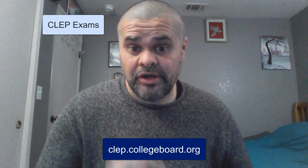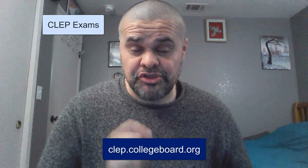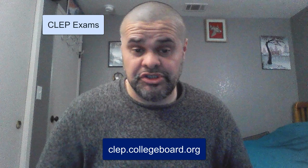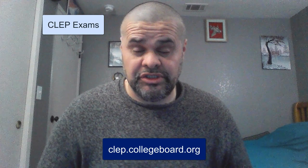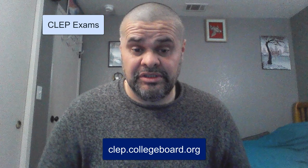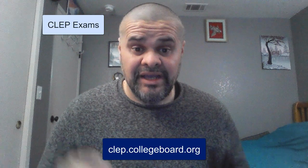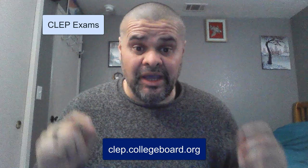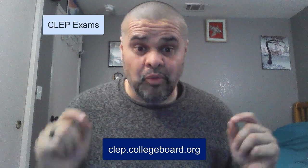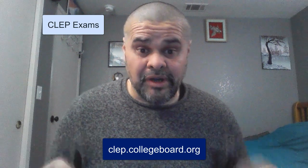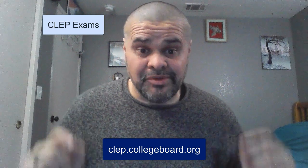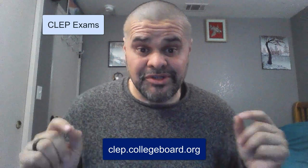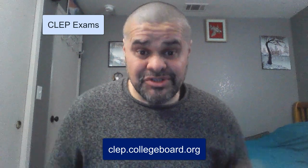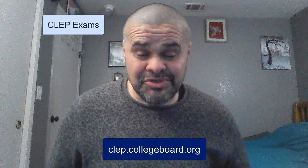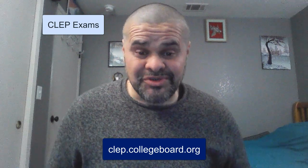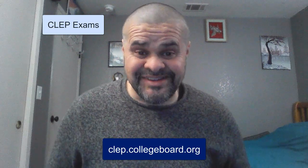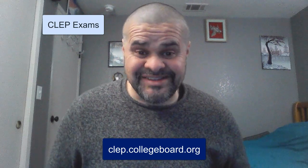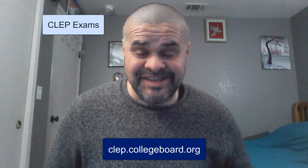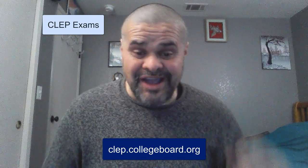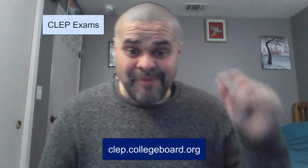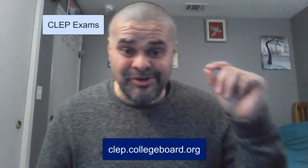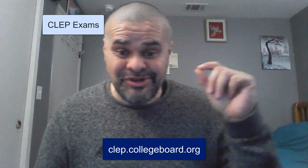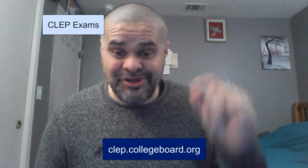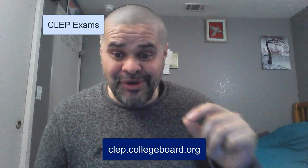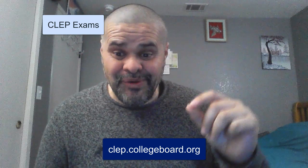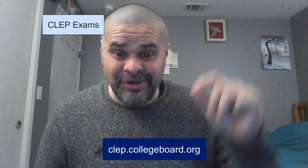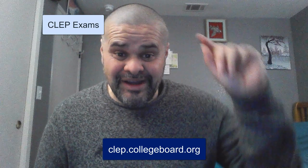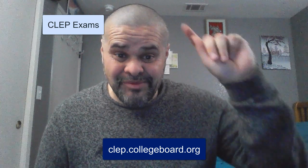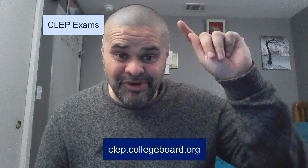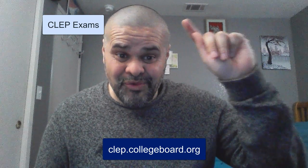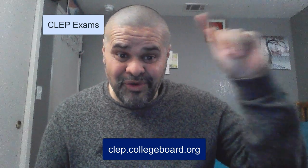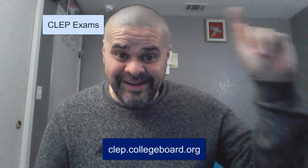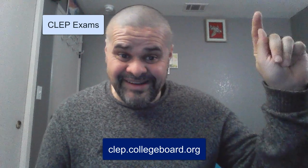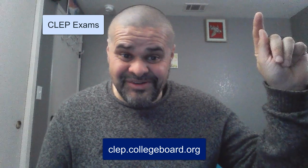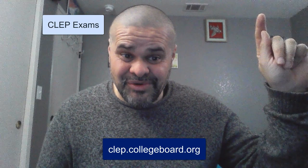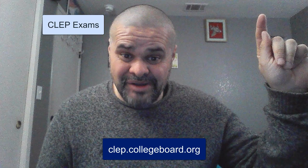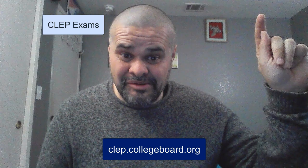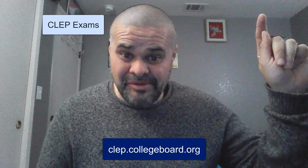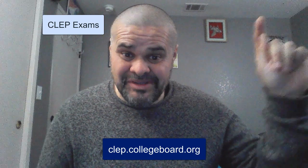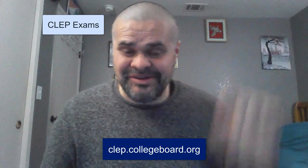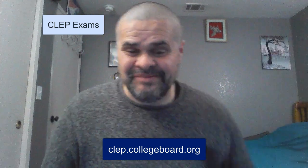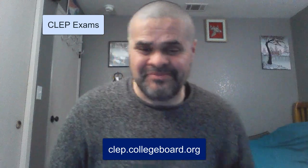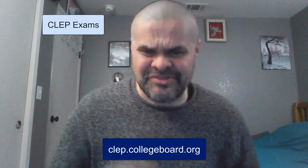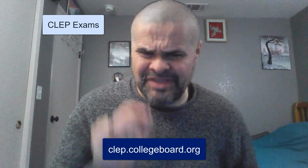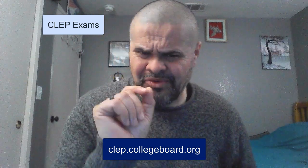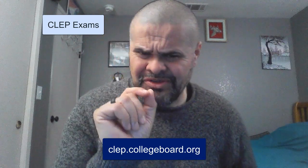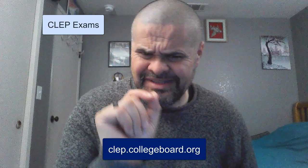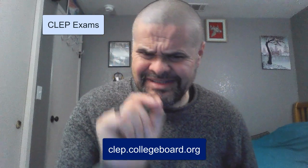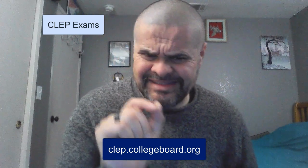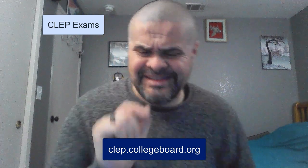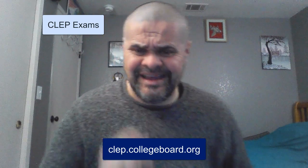clep.collegeboard.org. And what I'm going to do is I'm going to go and I'm going to write it right above here, so that way you can see